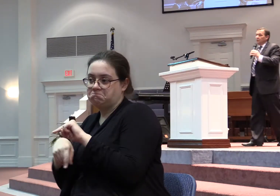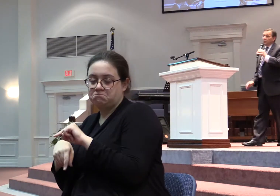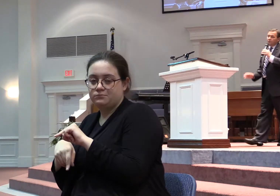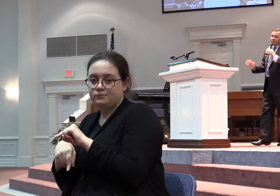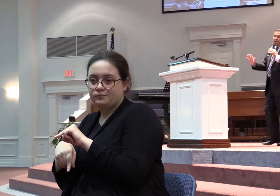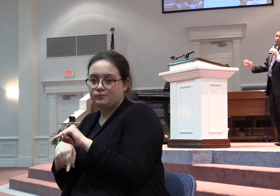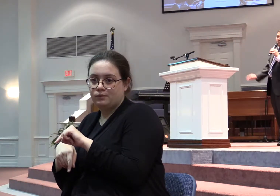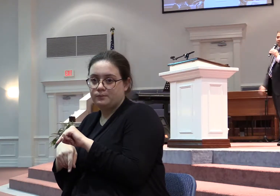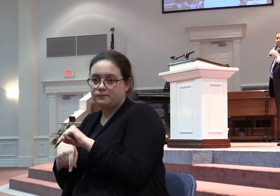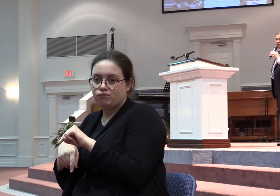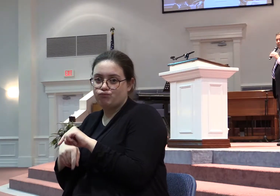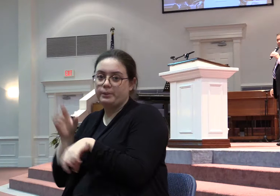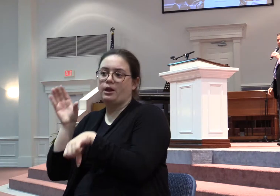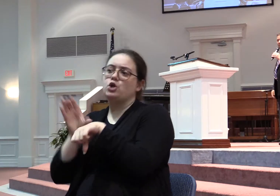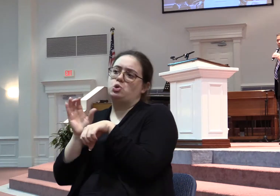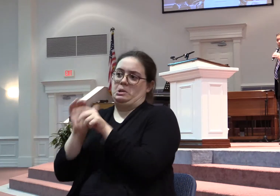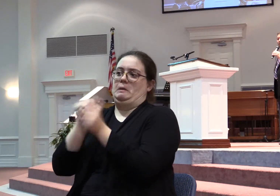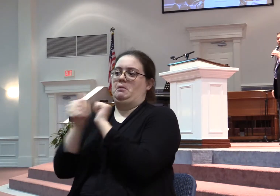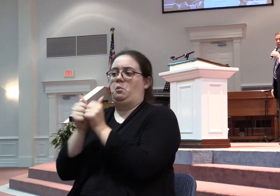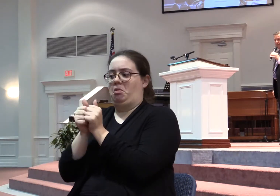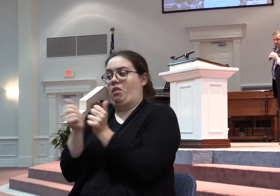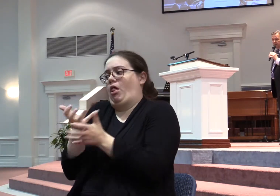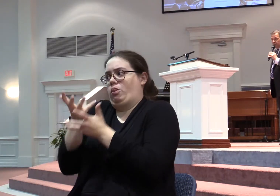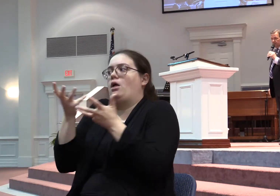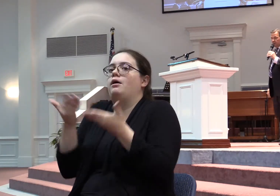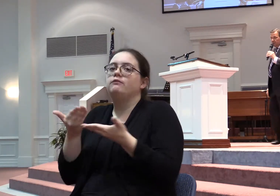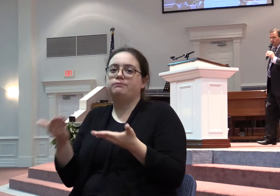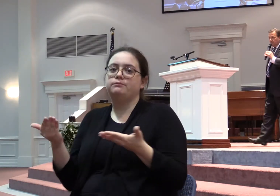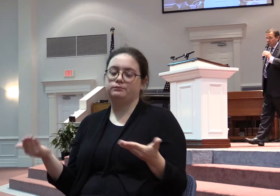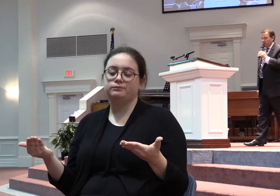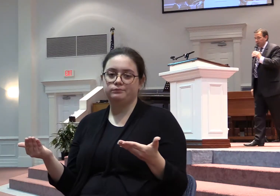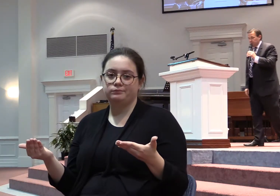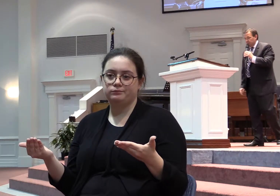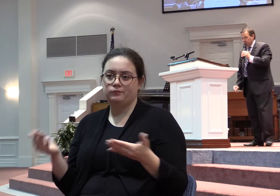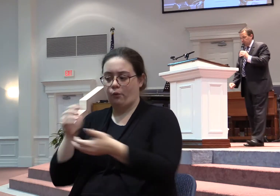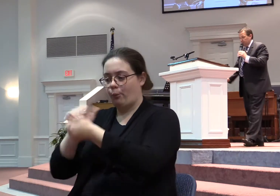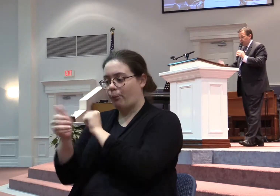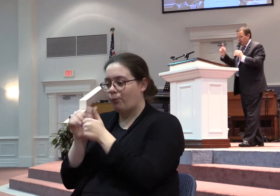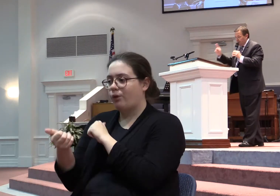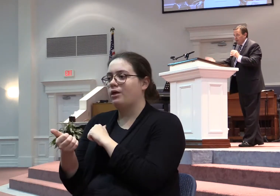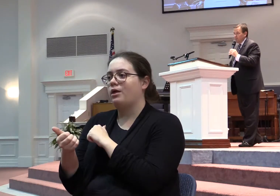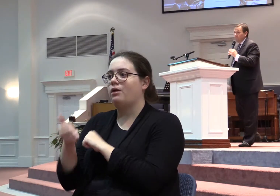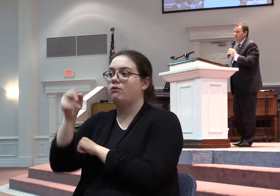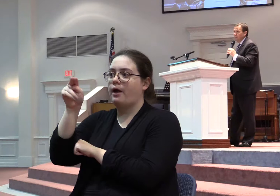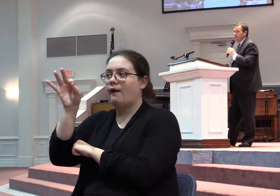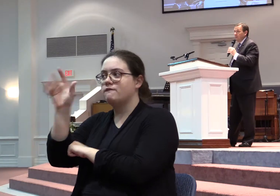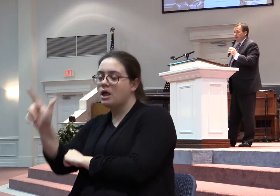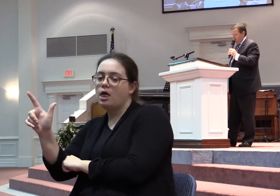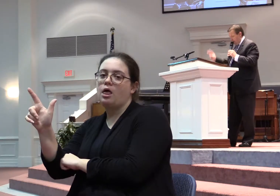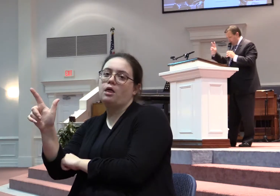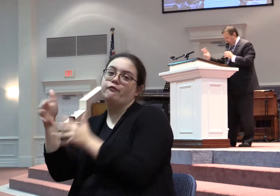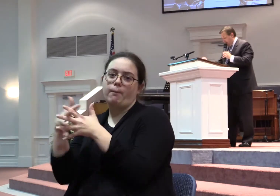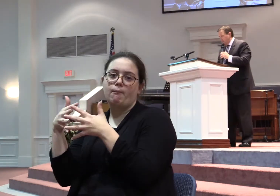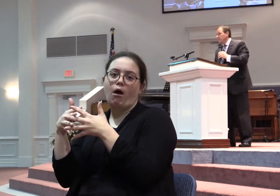Now the church is in competition for a lot of things, with a lot of things. The church is in competition with the NFL,